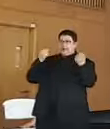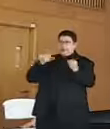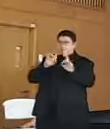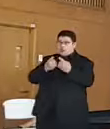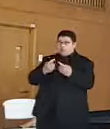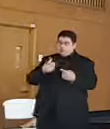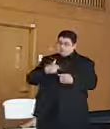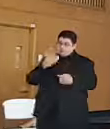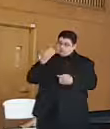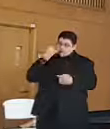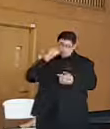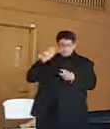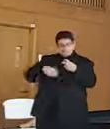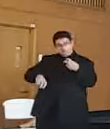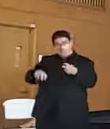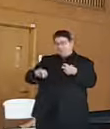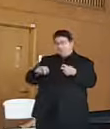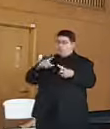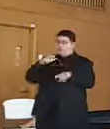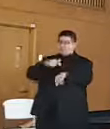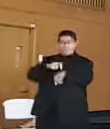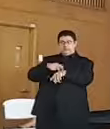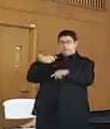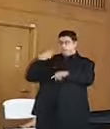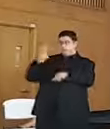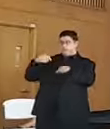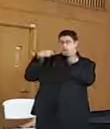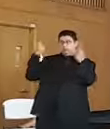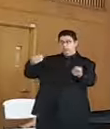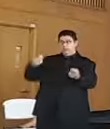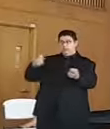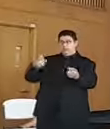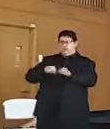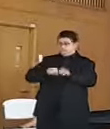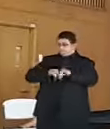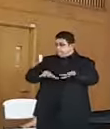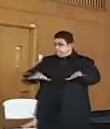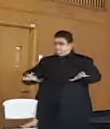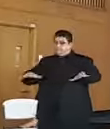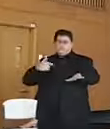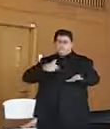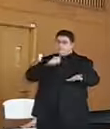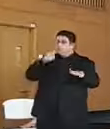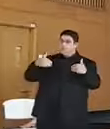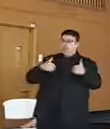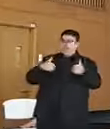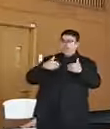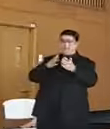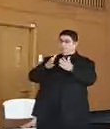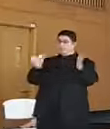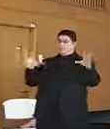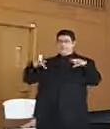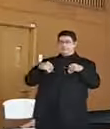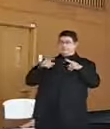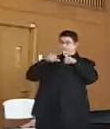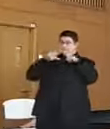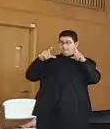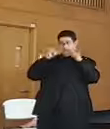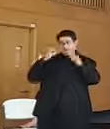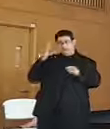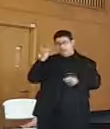spot historically. The virus is moving in our community. We do not have yet wide acceptance of masking, and because of that, that's one